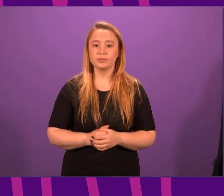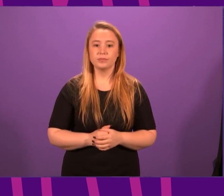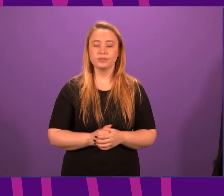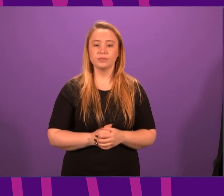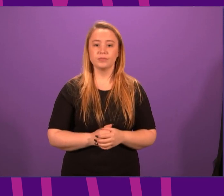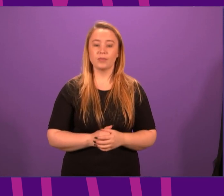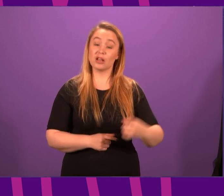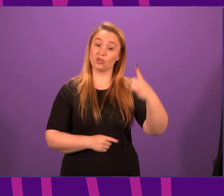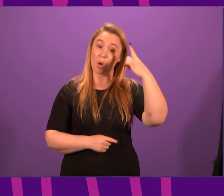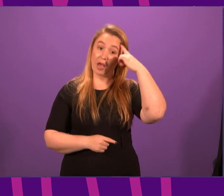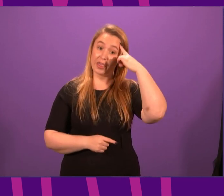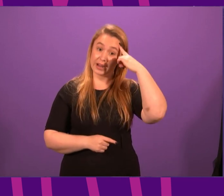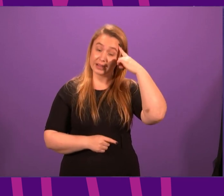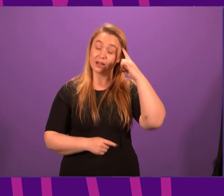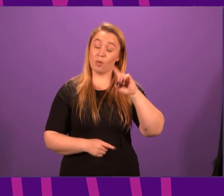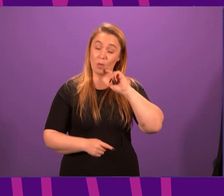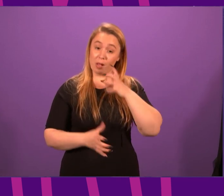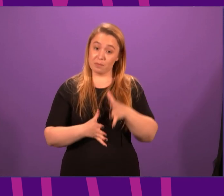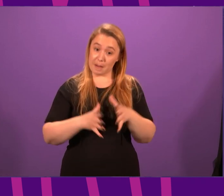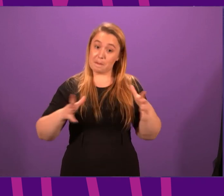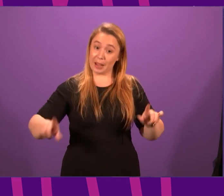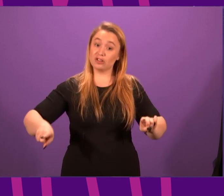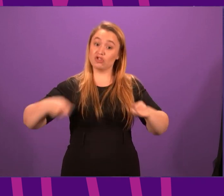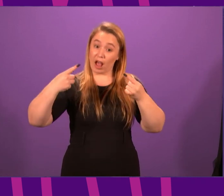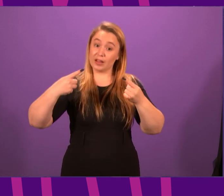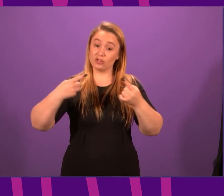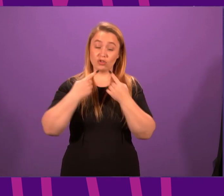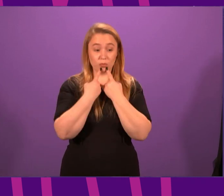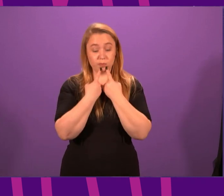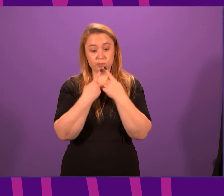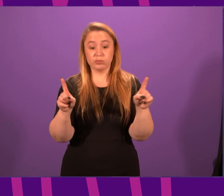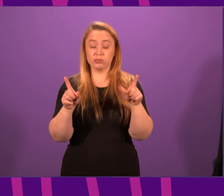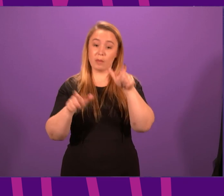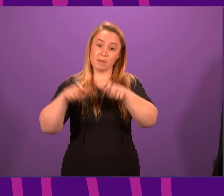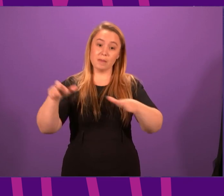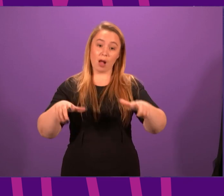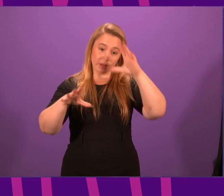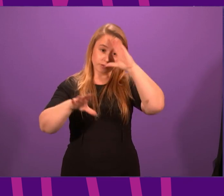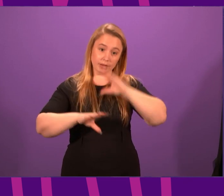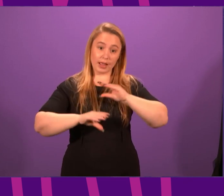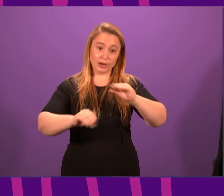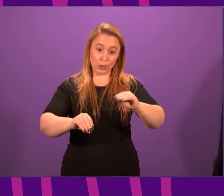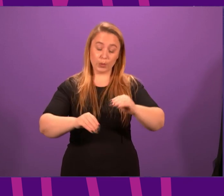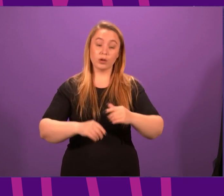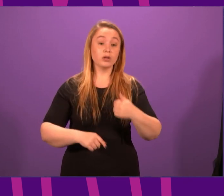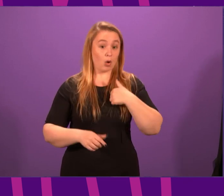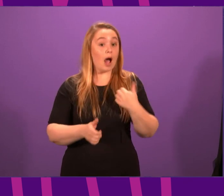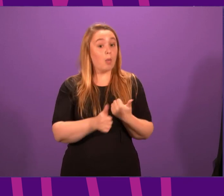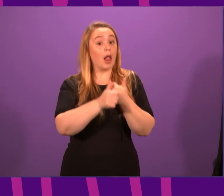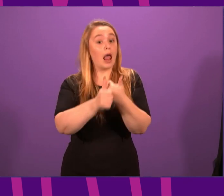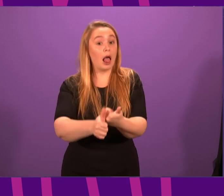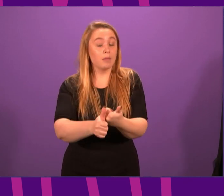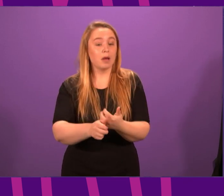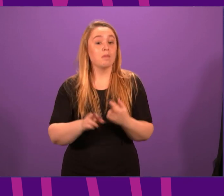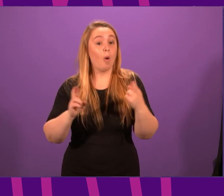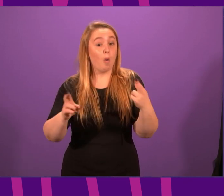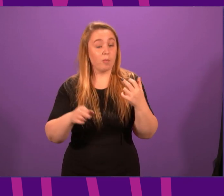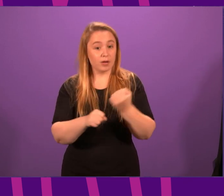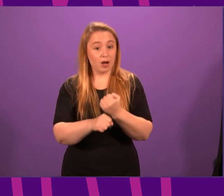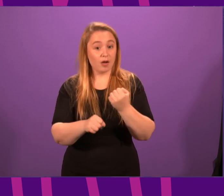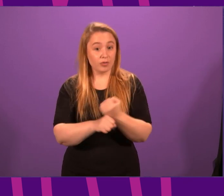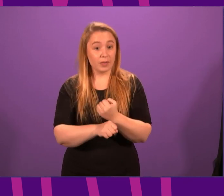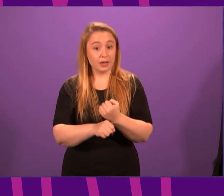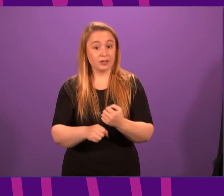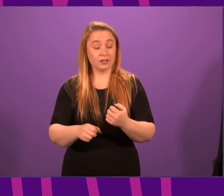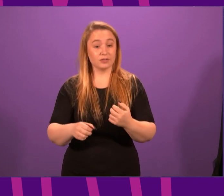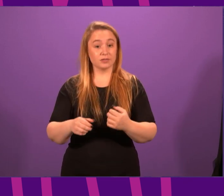times. So I think it's going to be a real challenge to get this message across. Now, I will assist in making that happen, but I hope the government is on top of